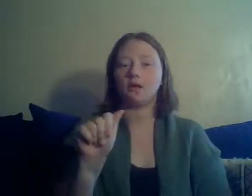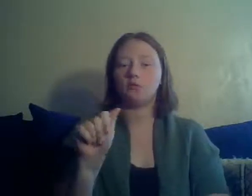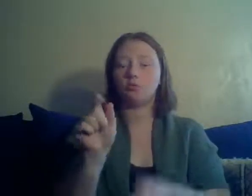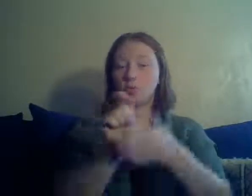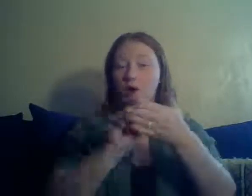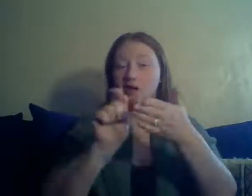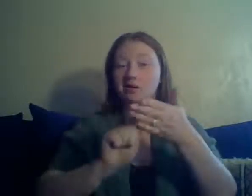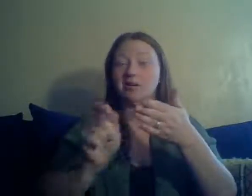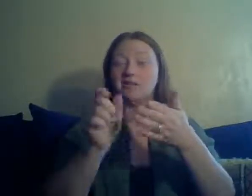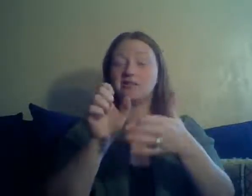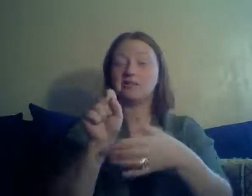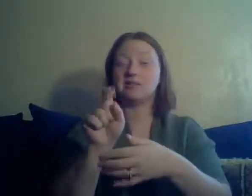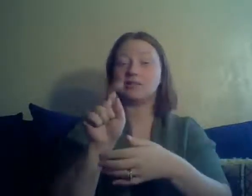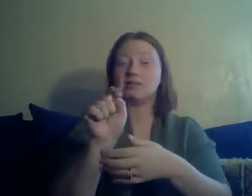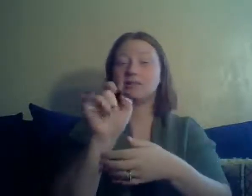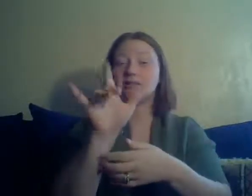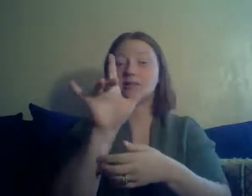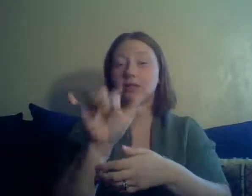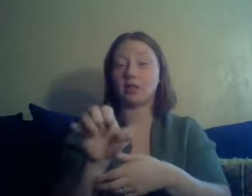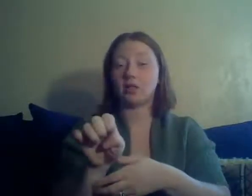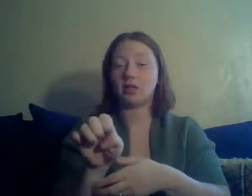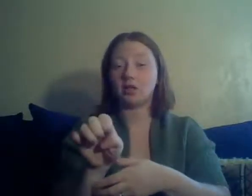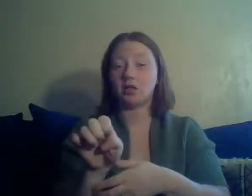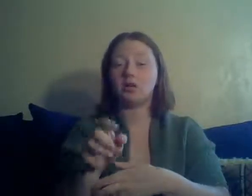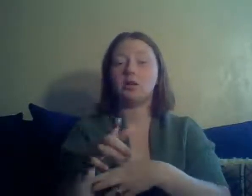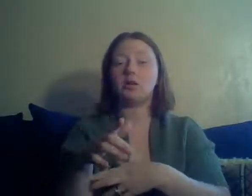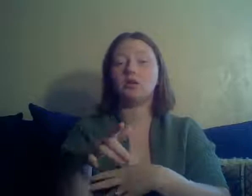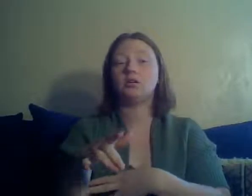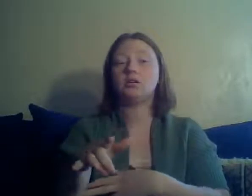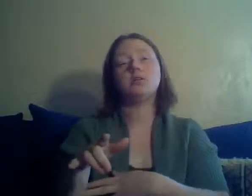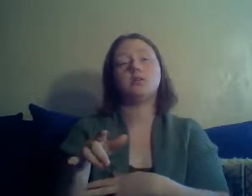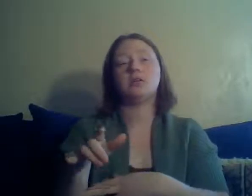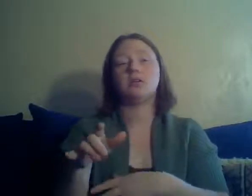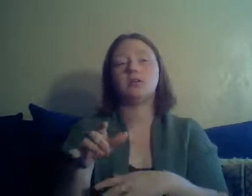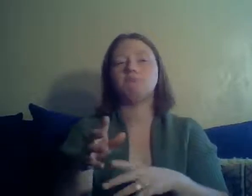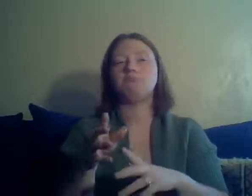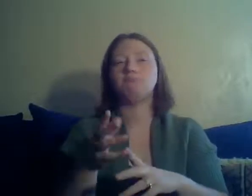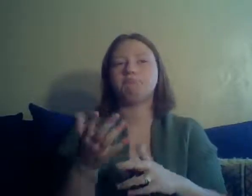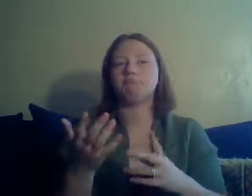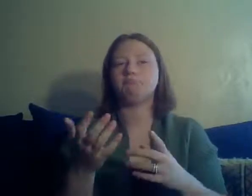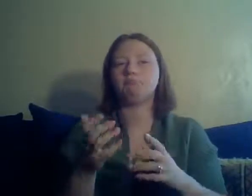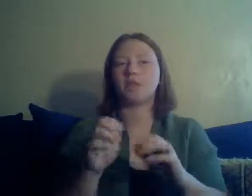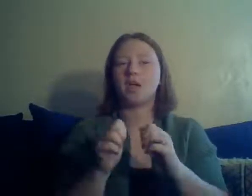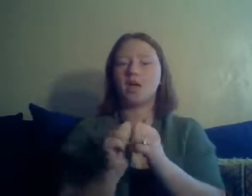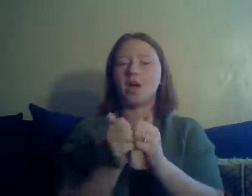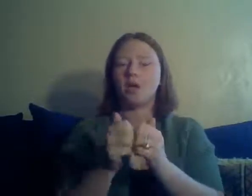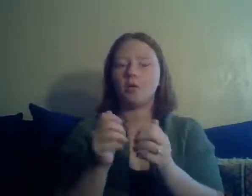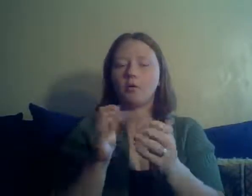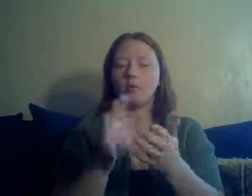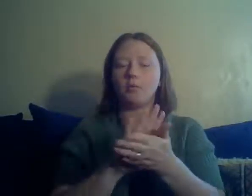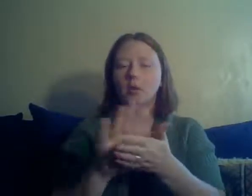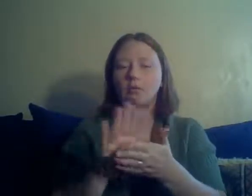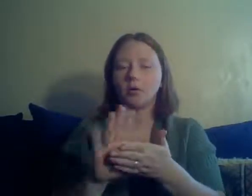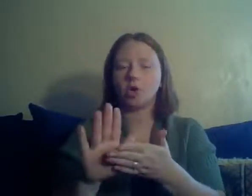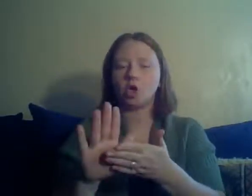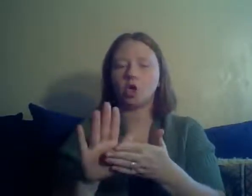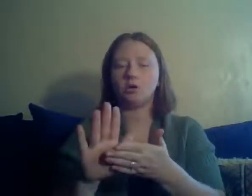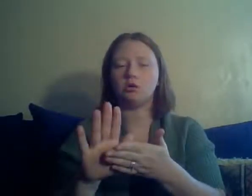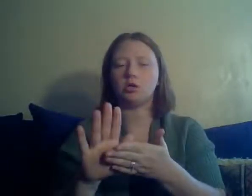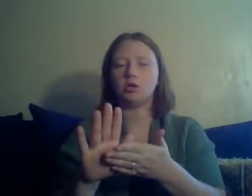together, write an abstract, and the different sections of the paper, how it should be arranged. And they did this, like I said, for 5 different content